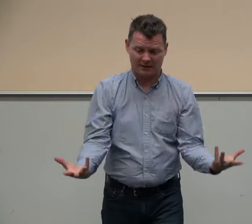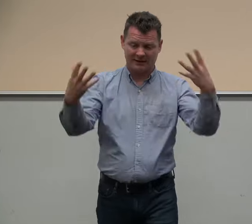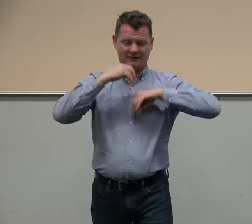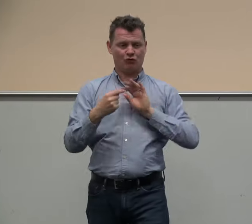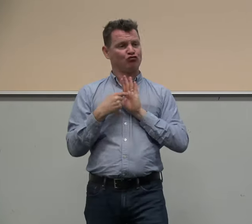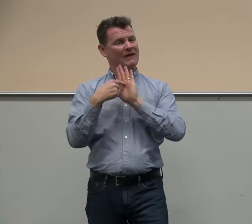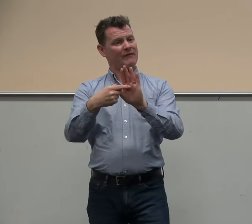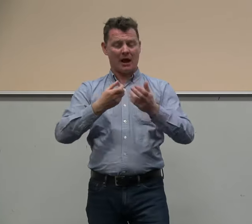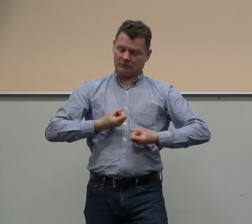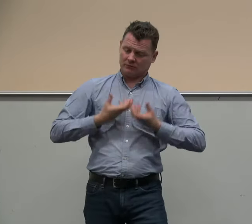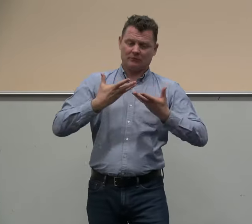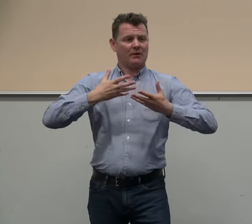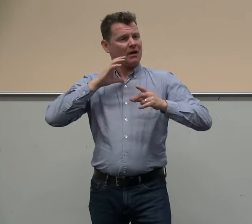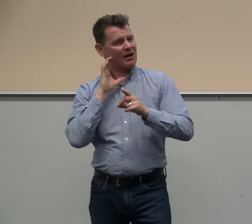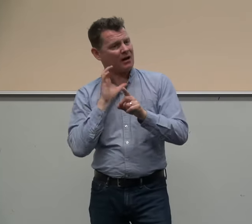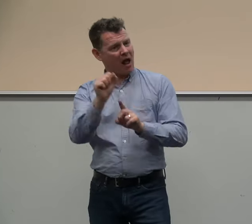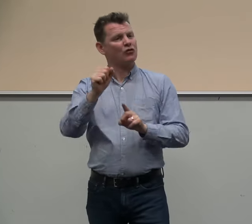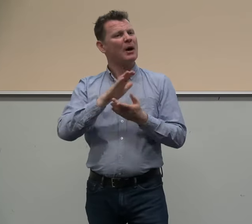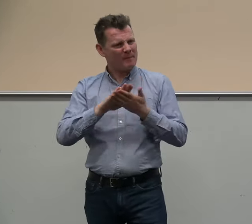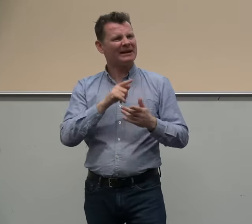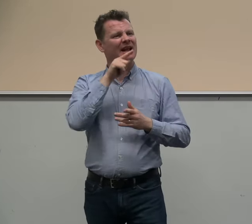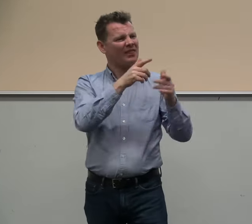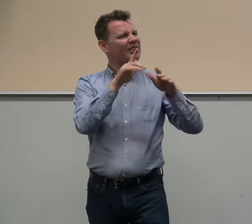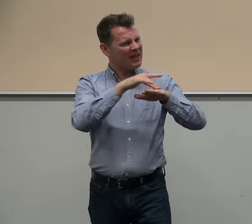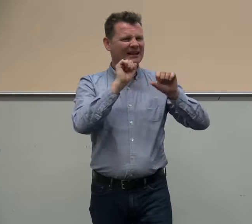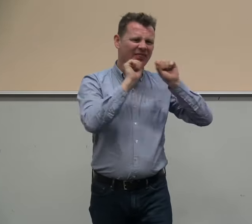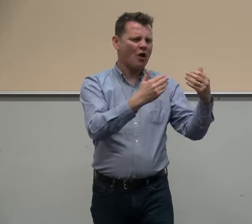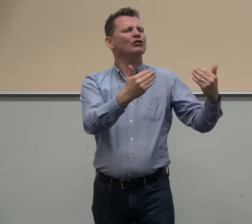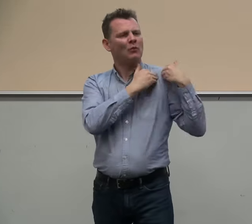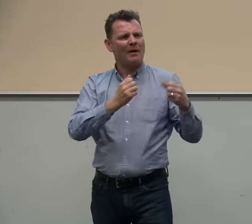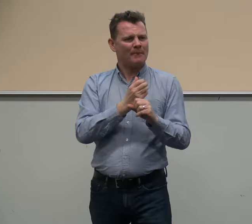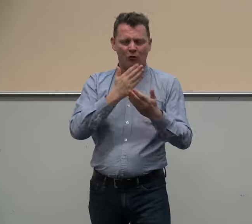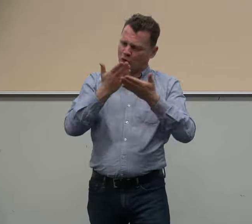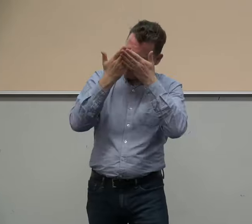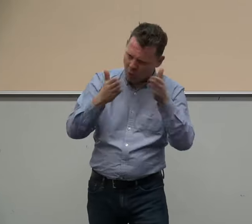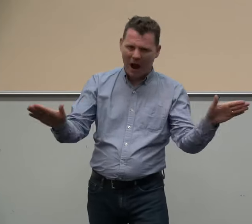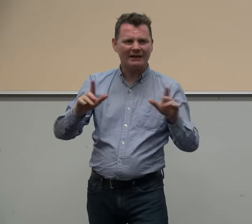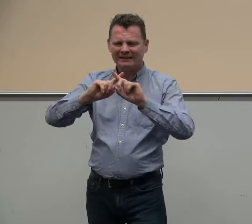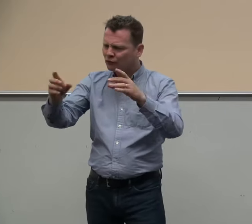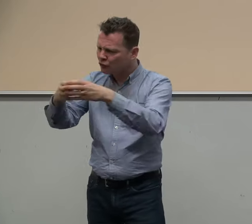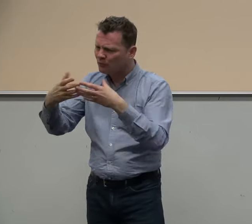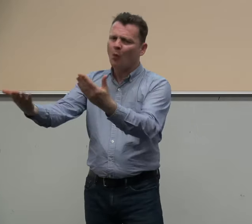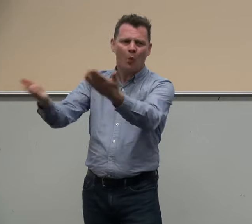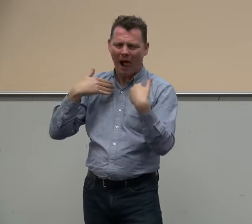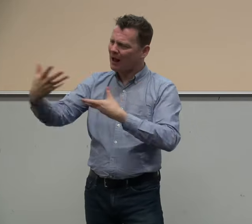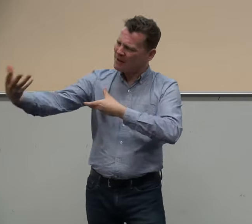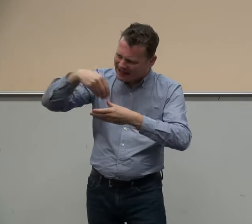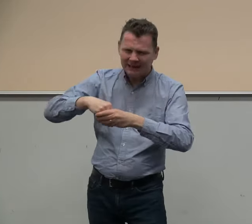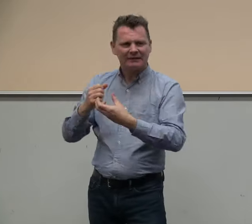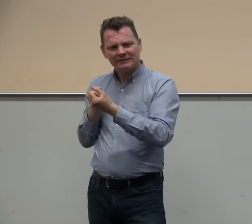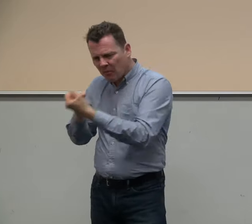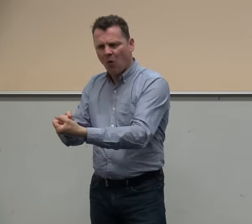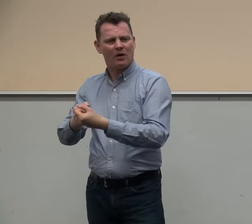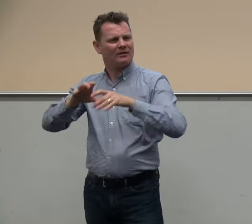a responsibility to make sure those groups, like the deaf community, are welcomed in and supported in the same way. And I would